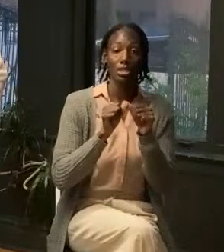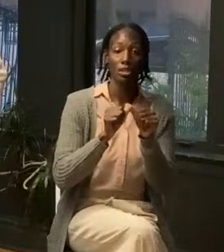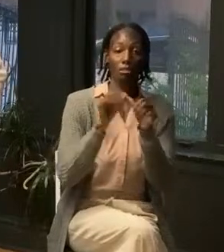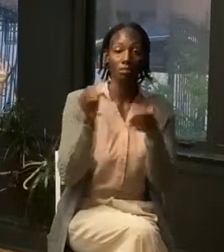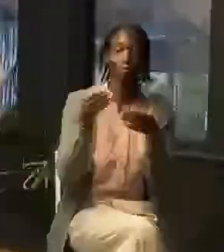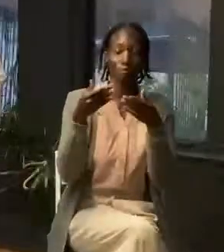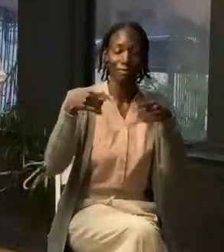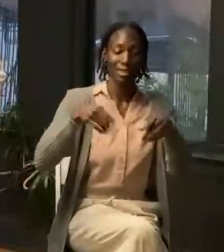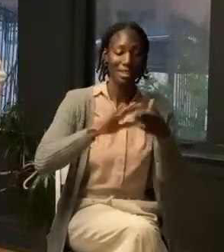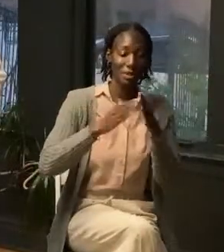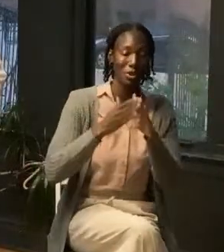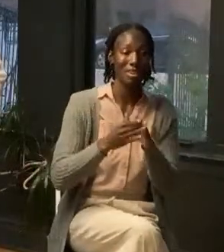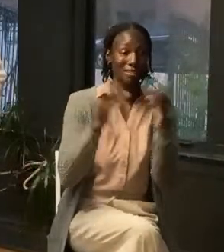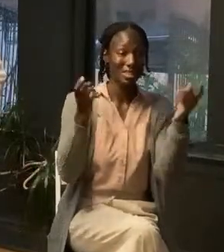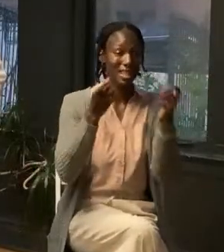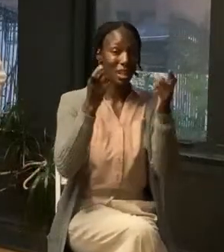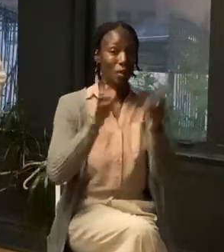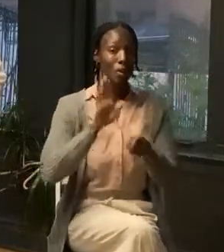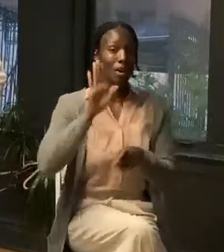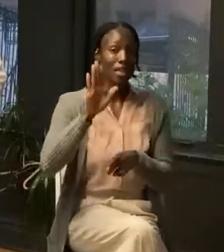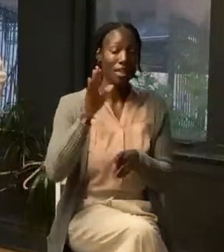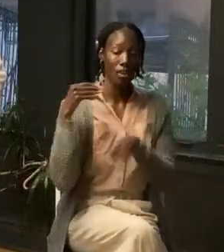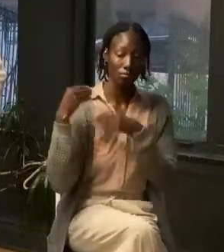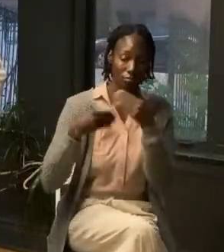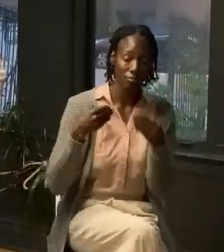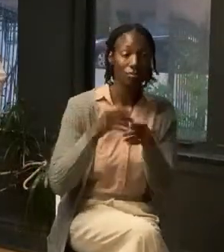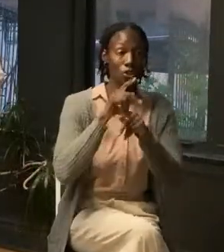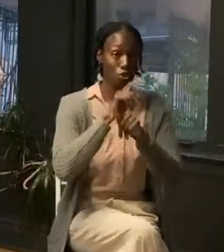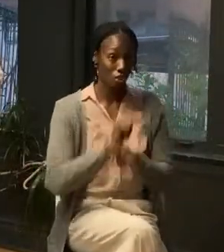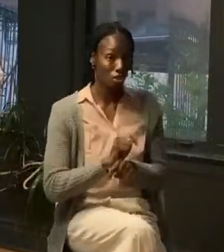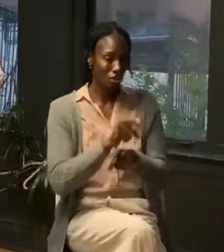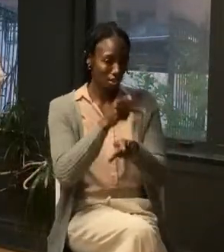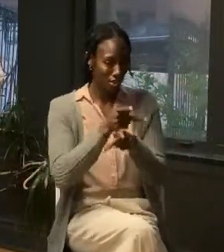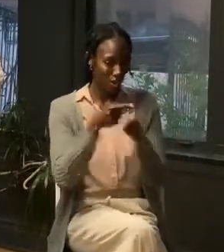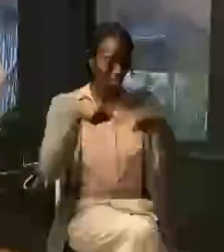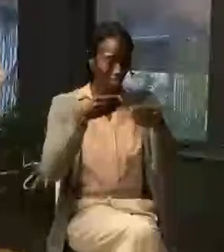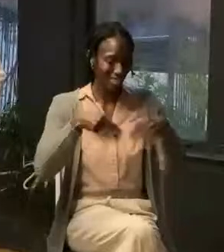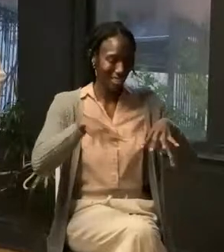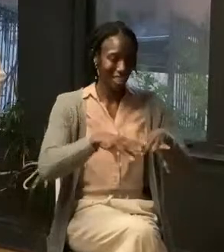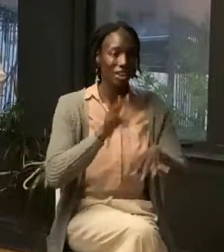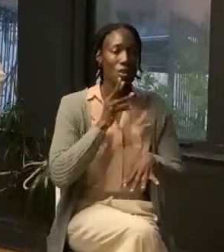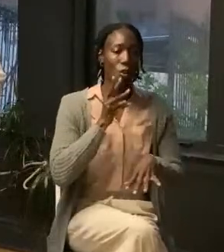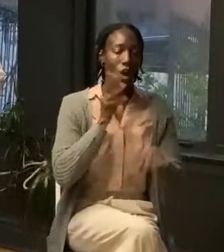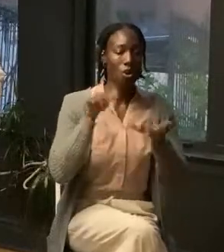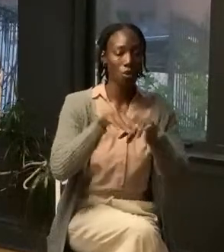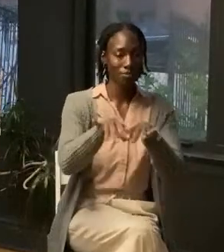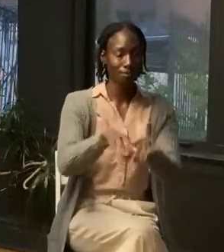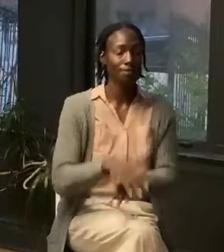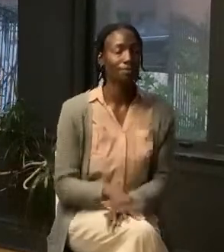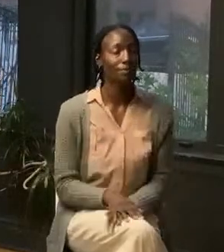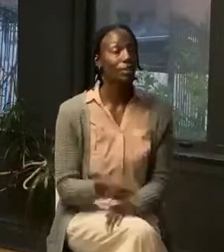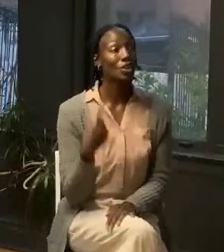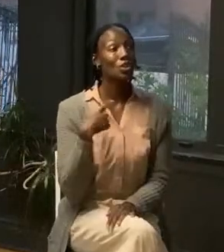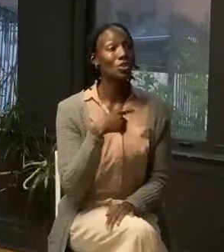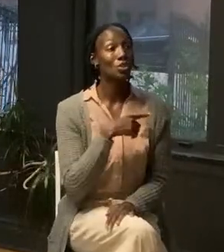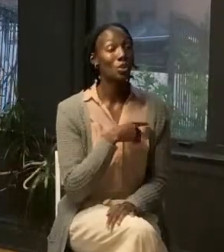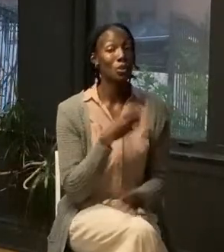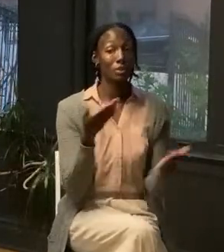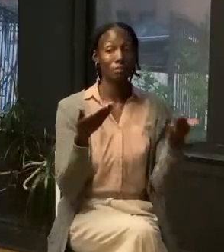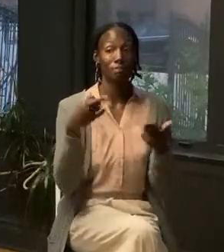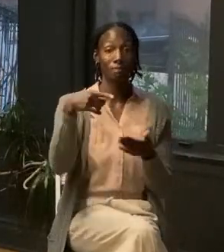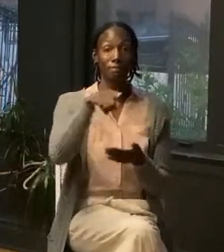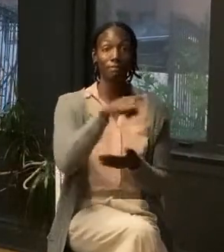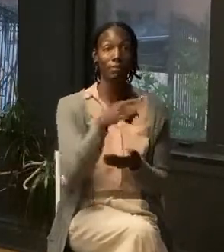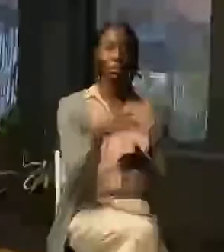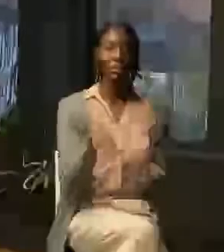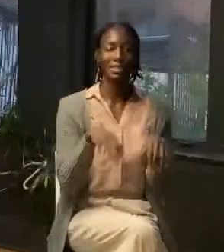to celebrate their heritage, practice traditions, and care for the land and waterways. We invite you to take this moment to honor